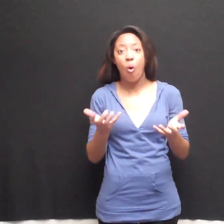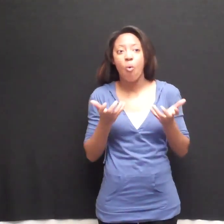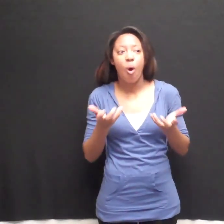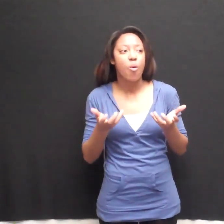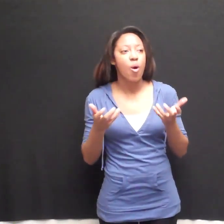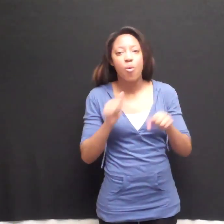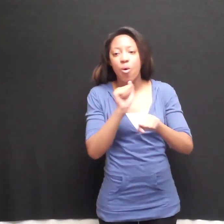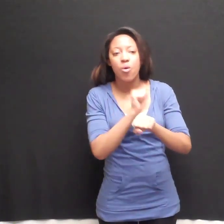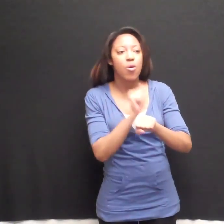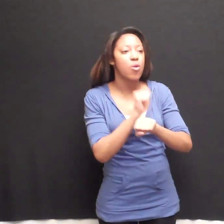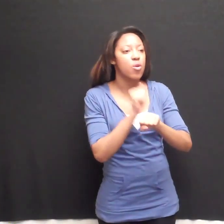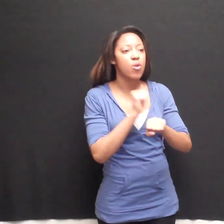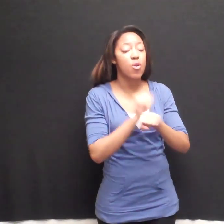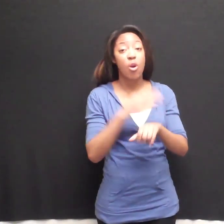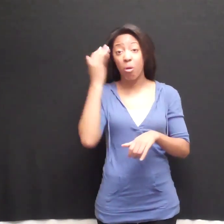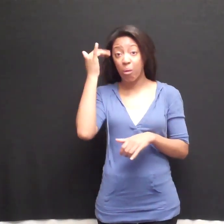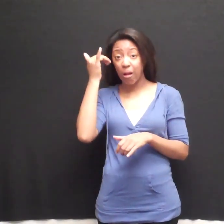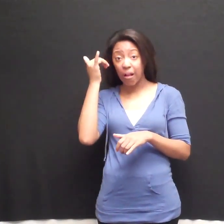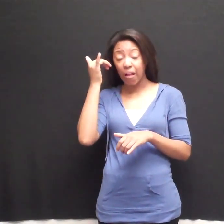were working in a much more modern factory environment.